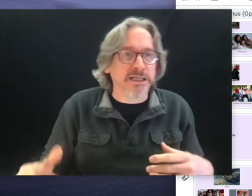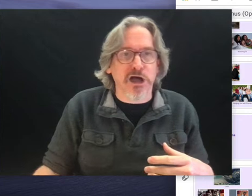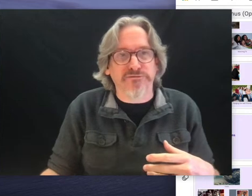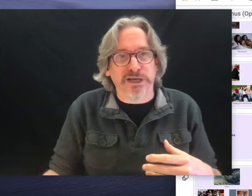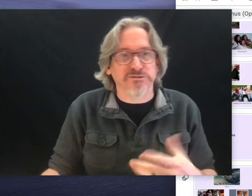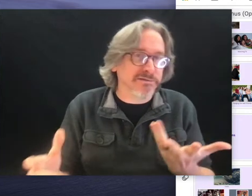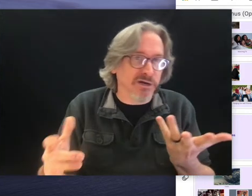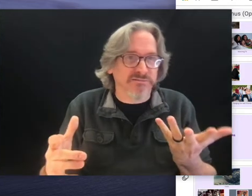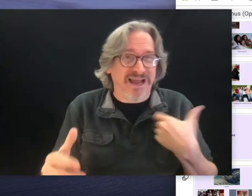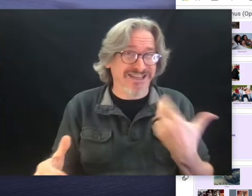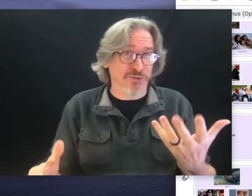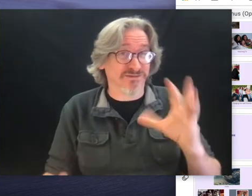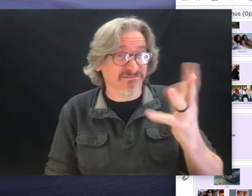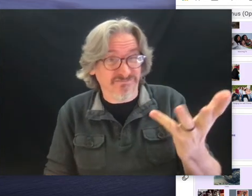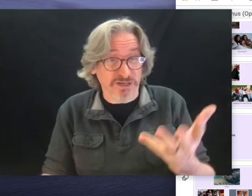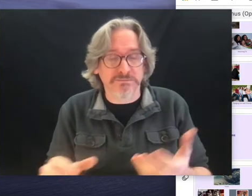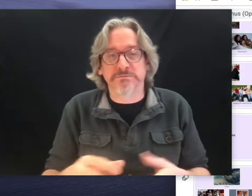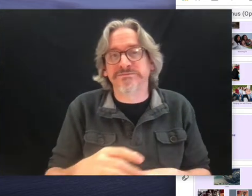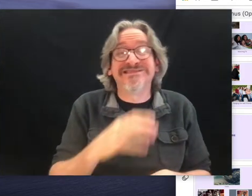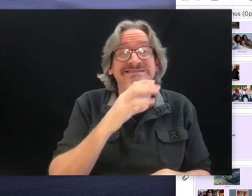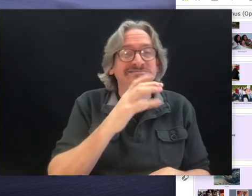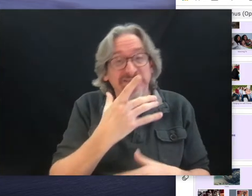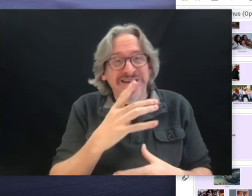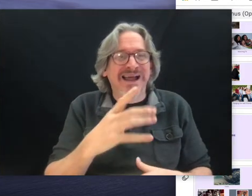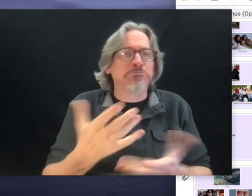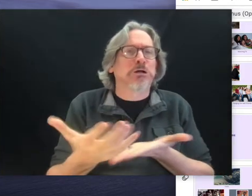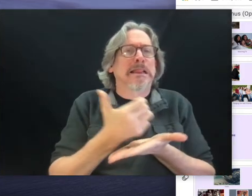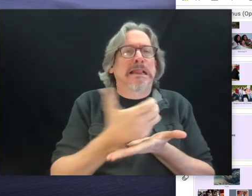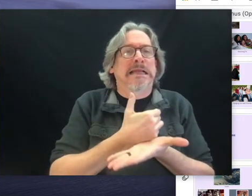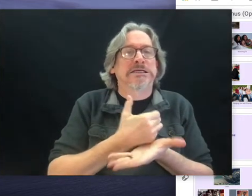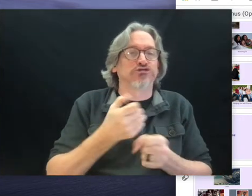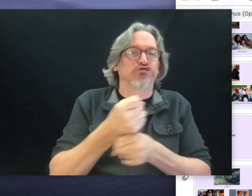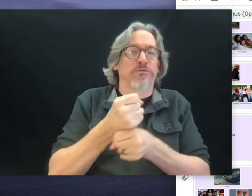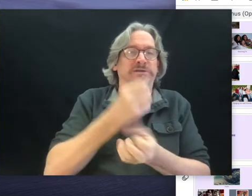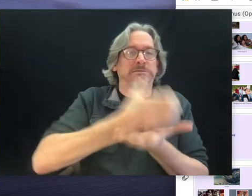I collect coffee cups, right? Whatever. I don't, but